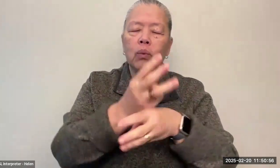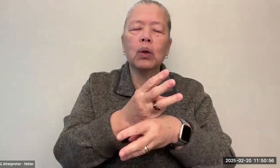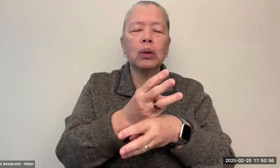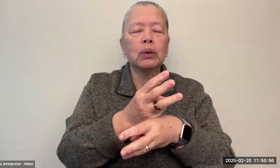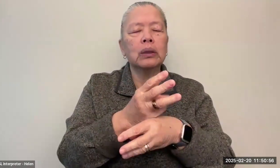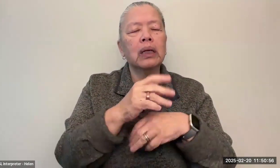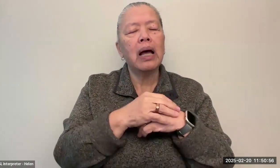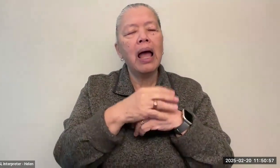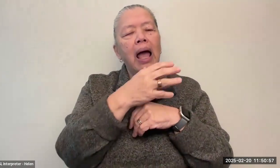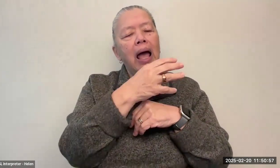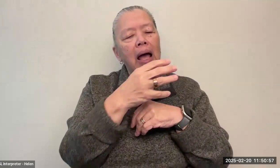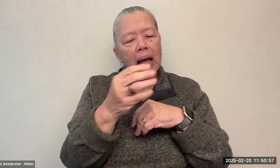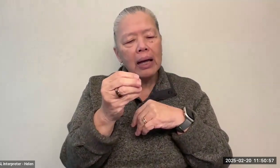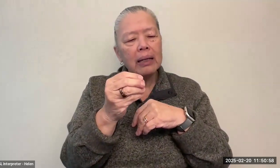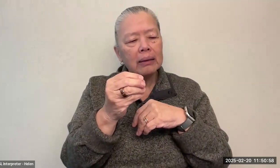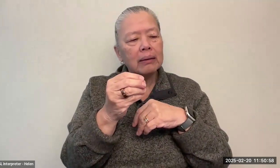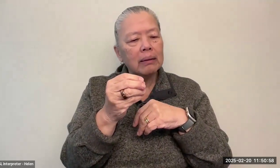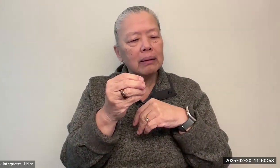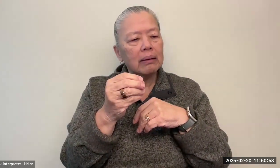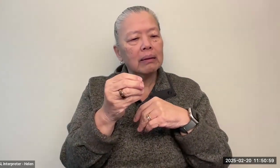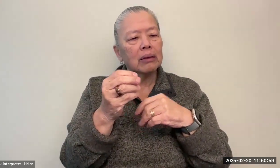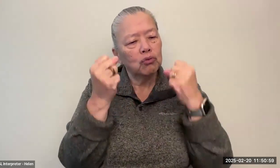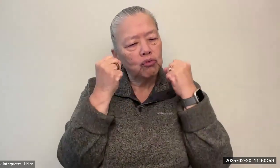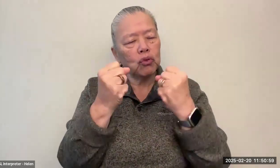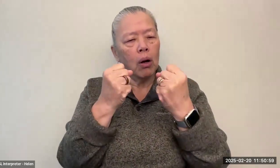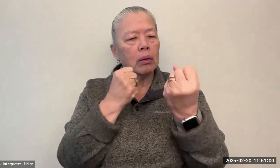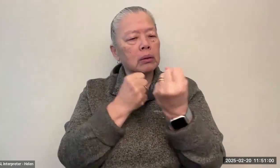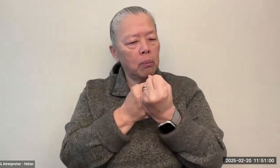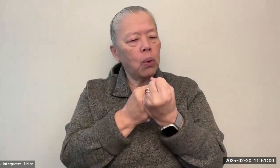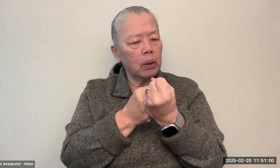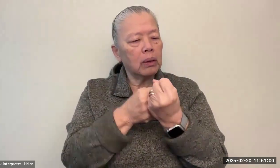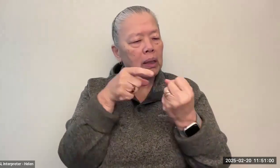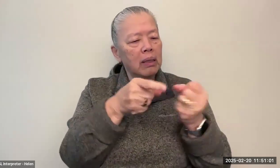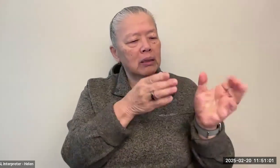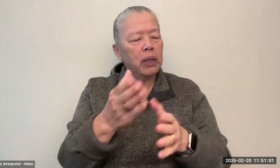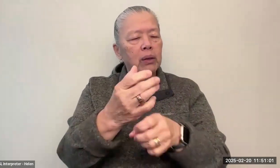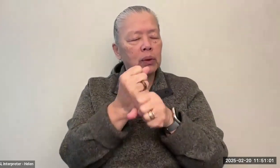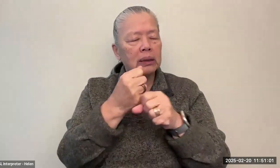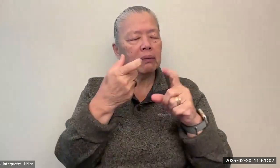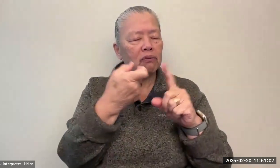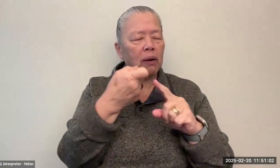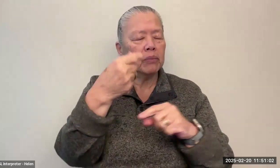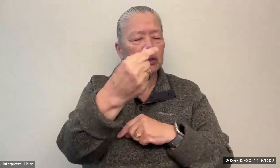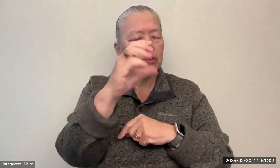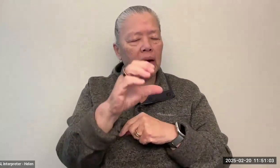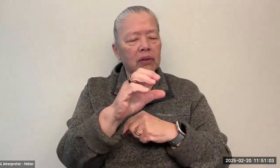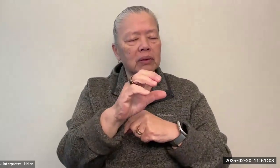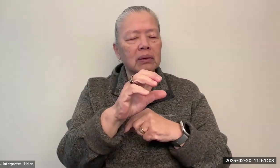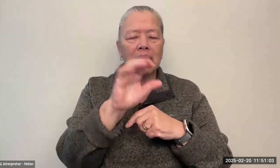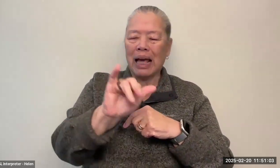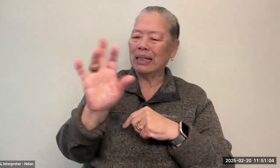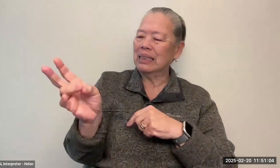today, and the overwhelming support that it received from the General Conference, that 78% in favor of